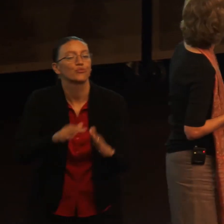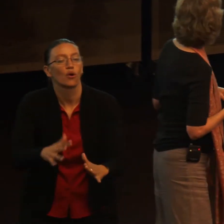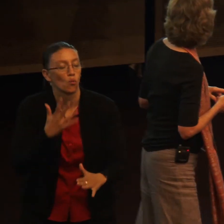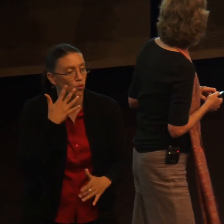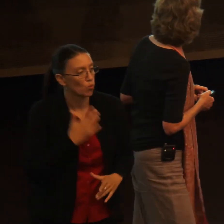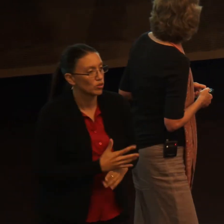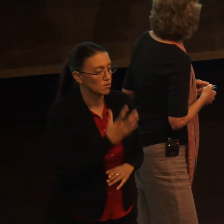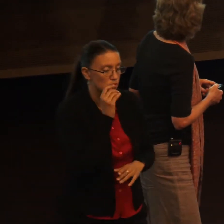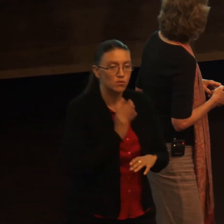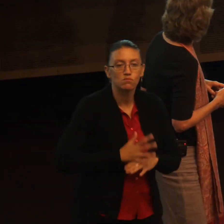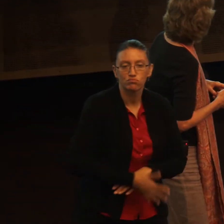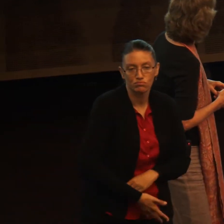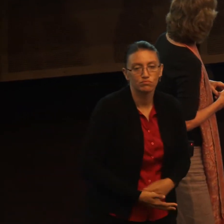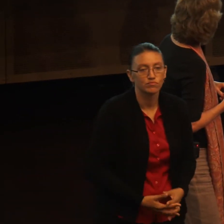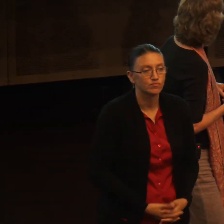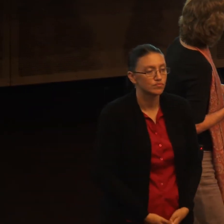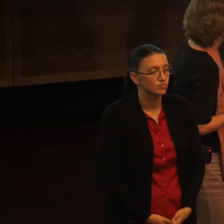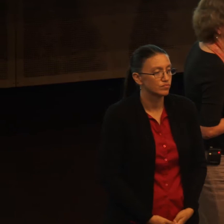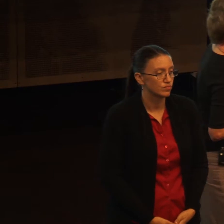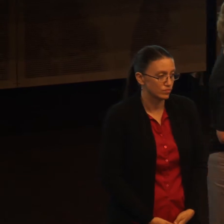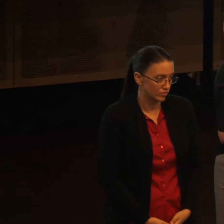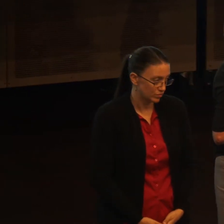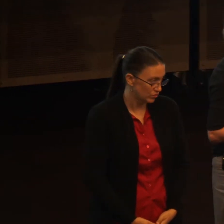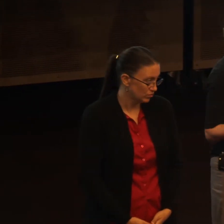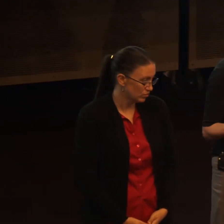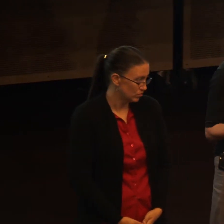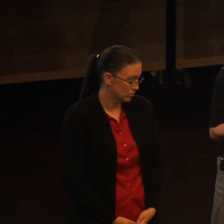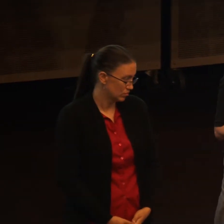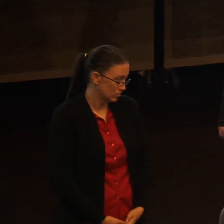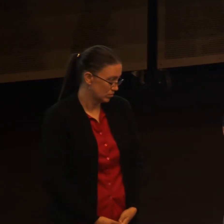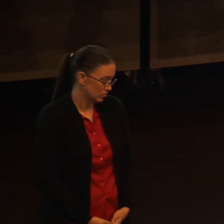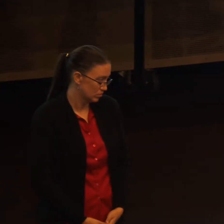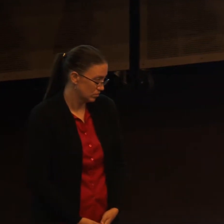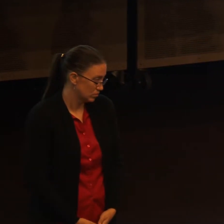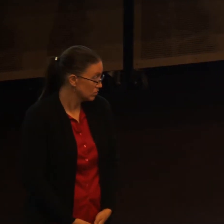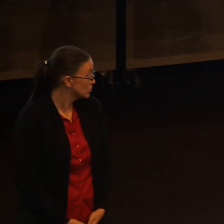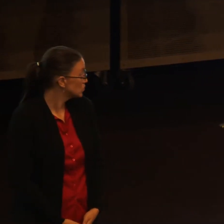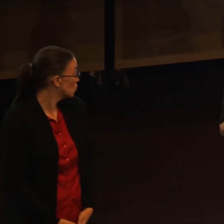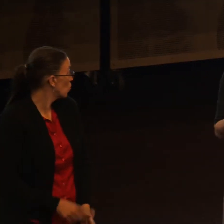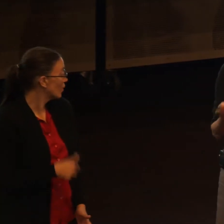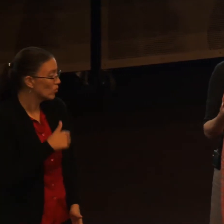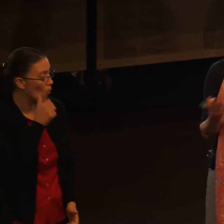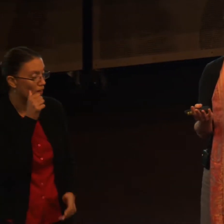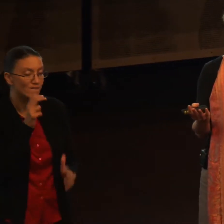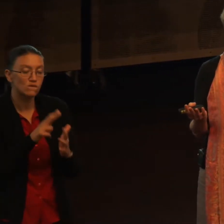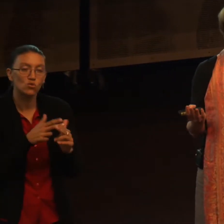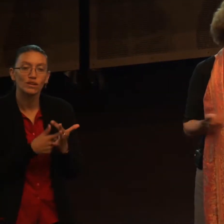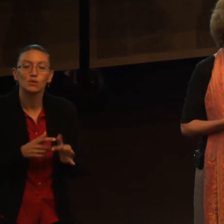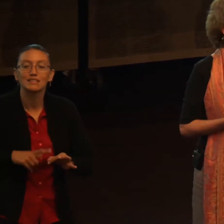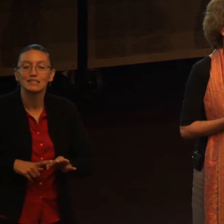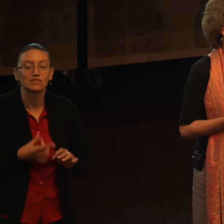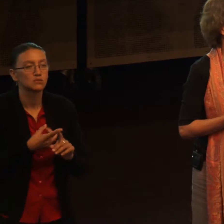is taxed. There's also, we know that frequency of a certain type of